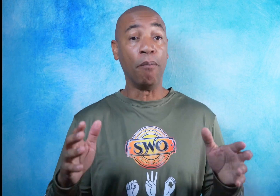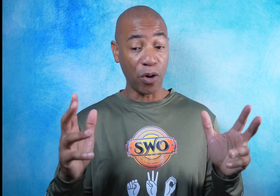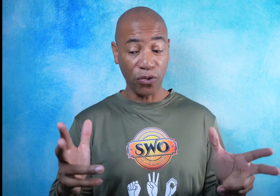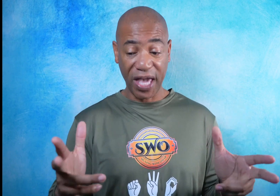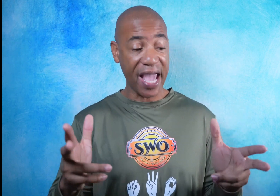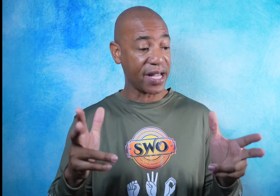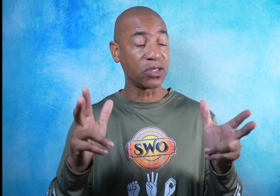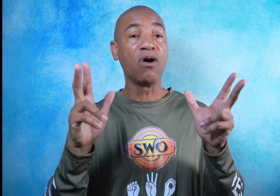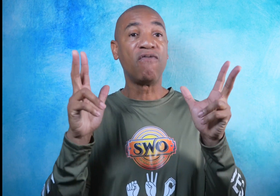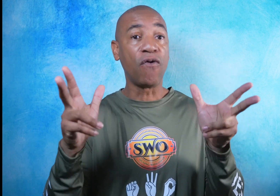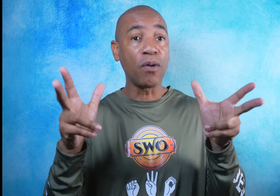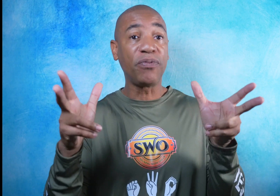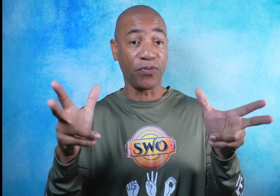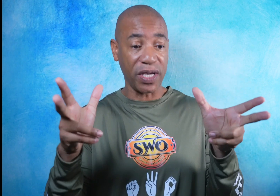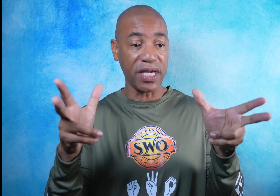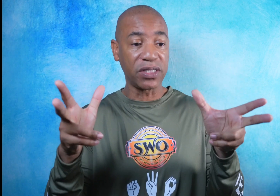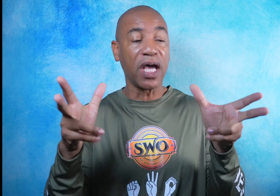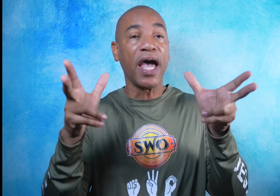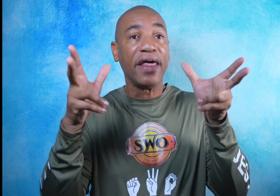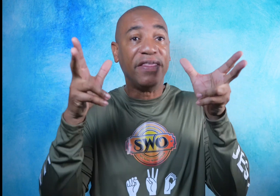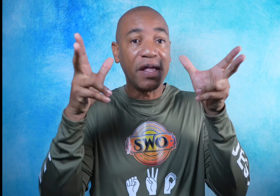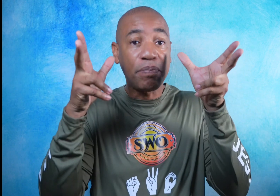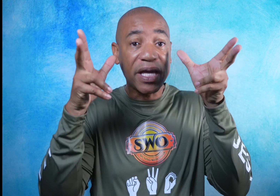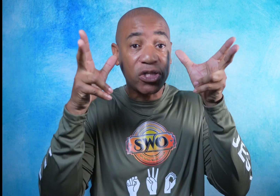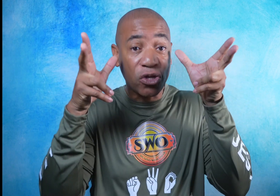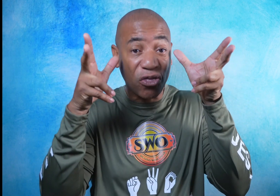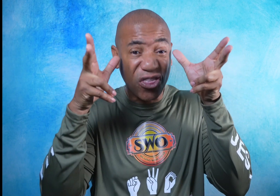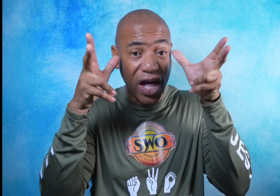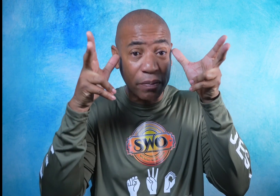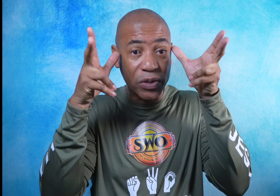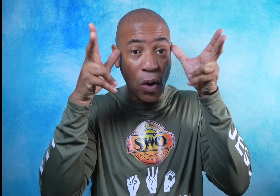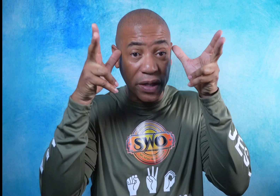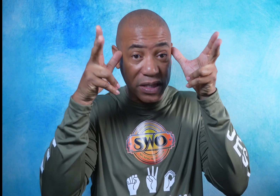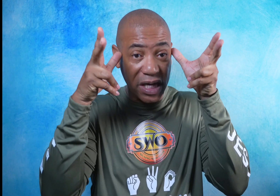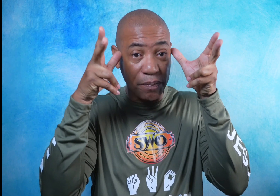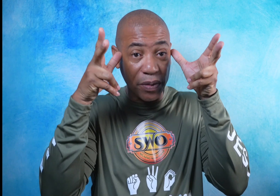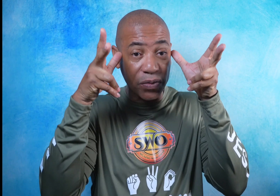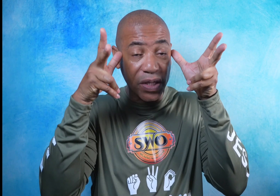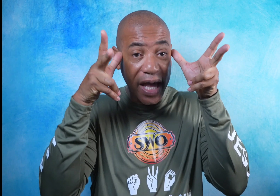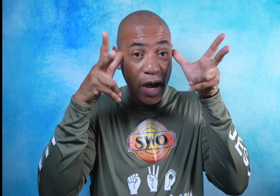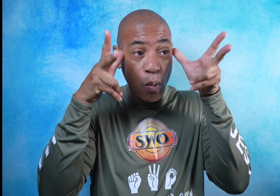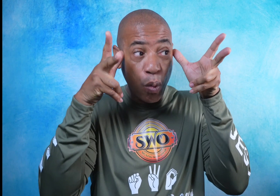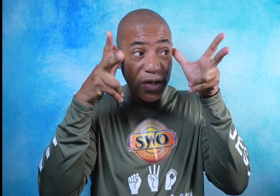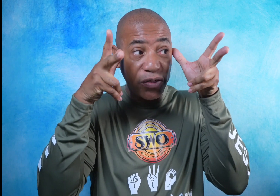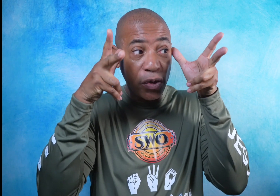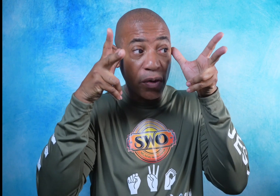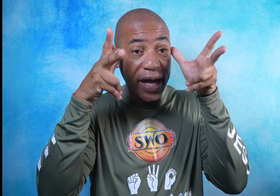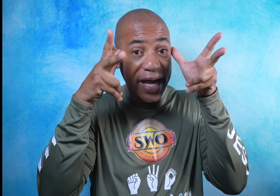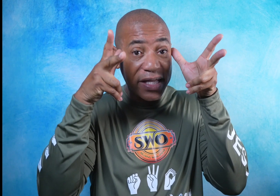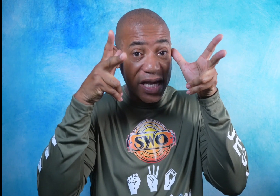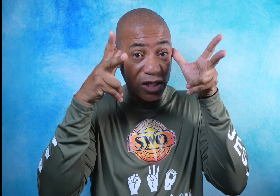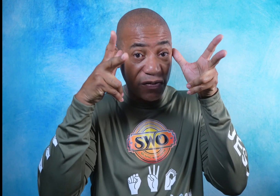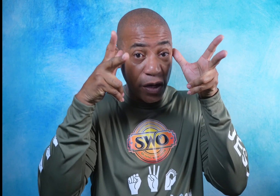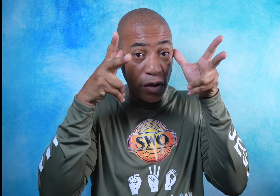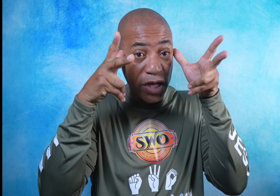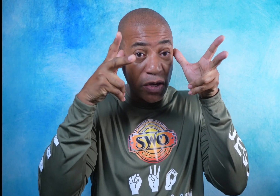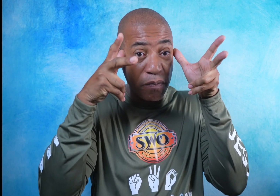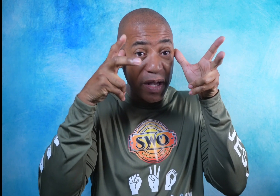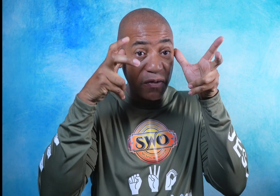both hands, form threes, then place your thumbs on the temples with your index finger and your middle